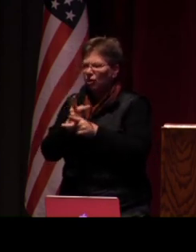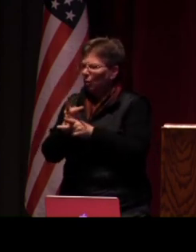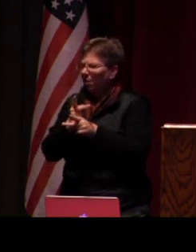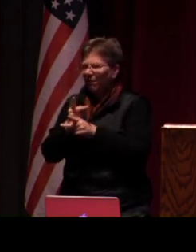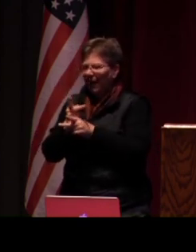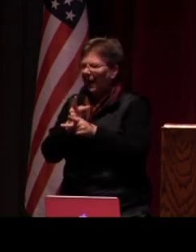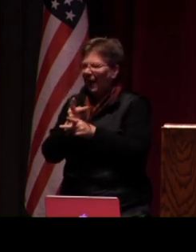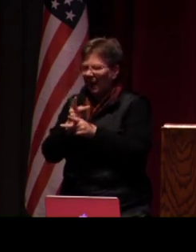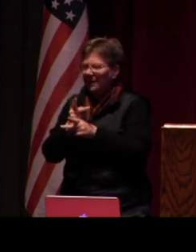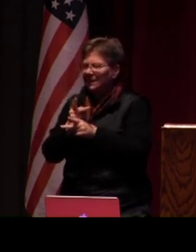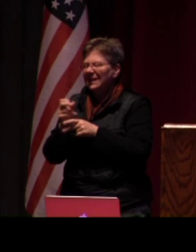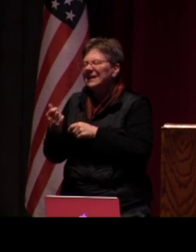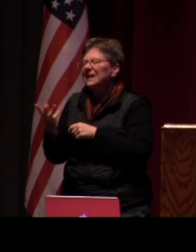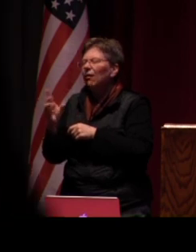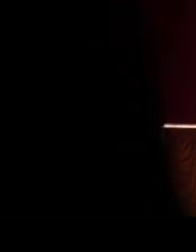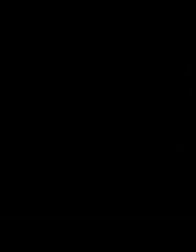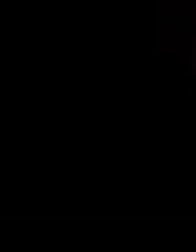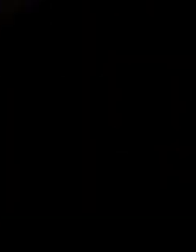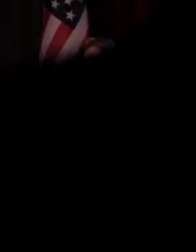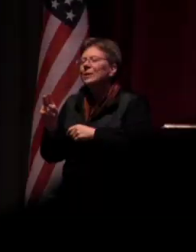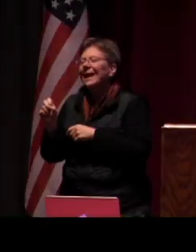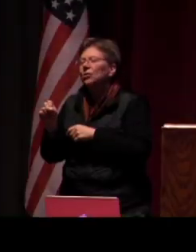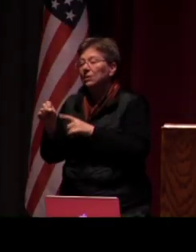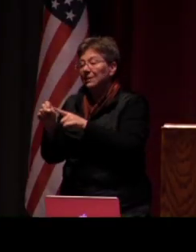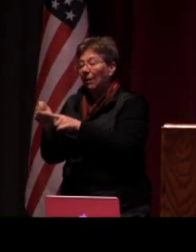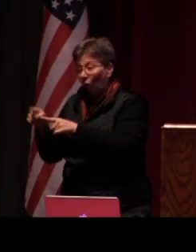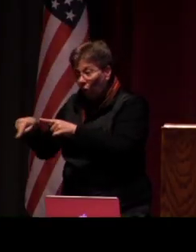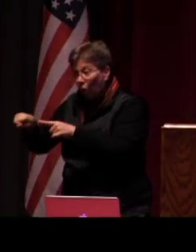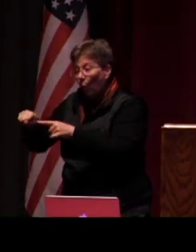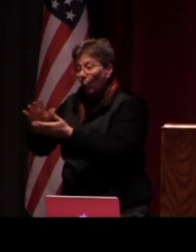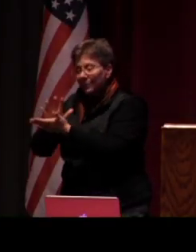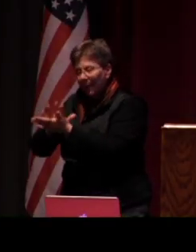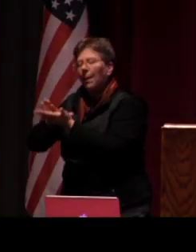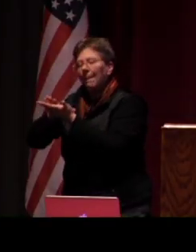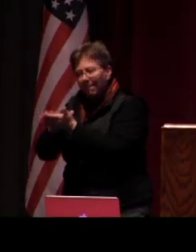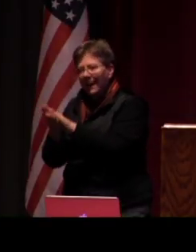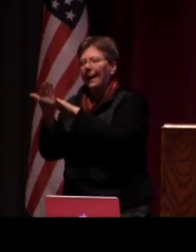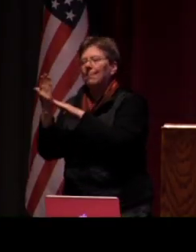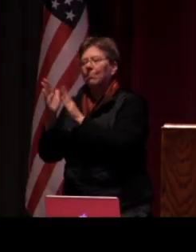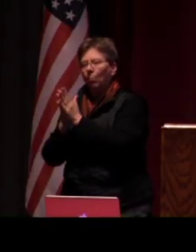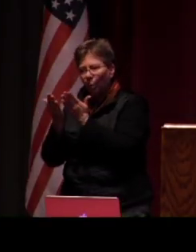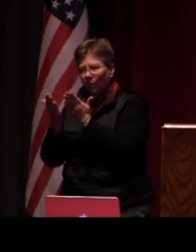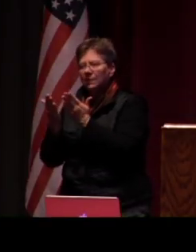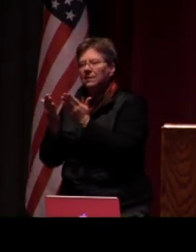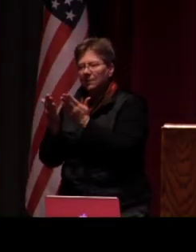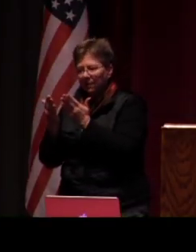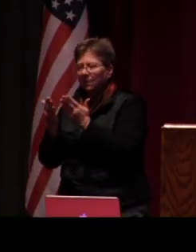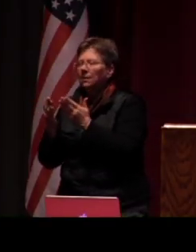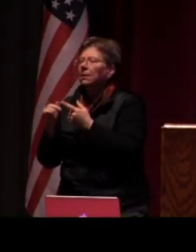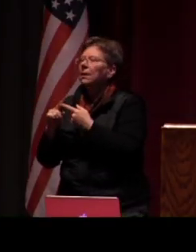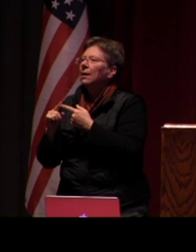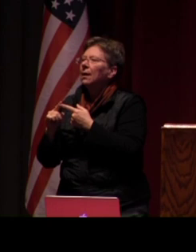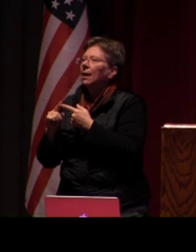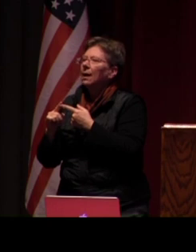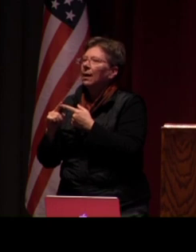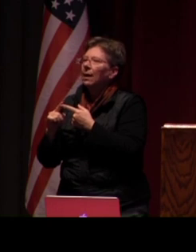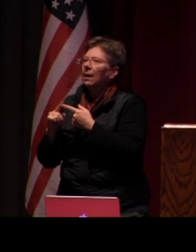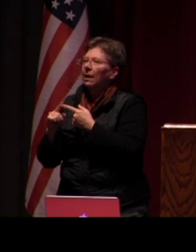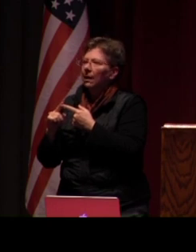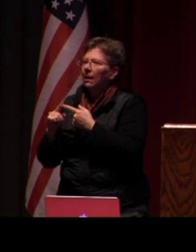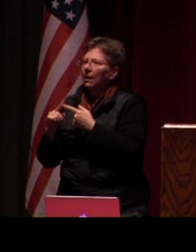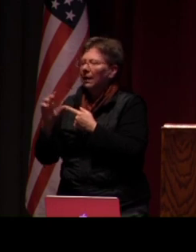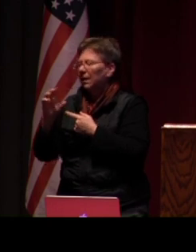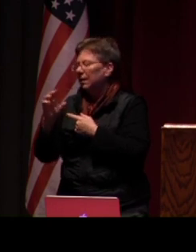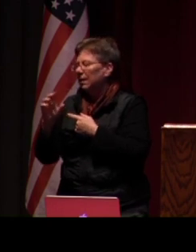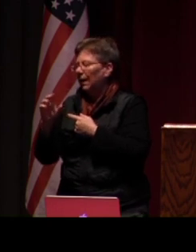dozen dissertations that became books published by major academic presses, including Oxford, Cambridge, Chicago, and